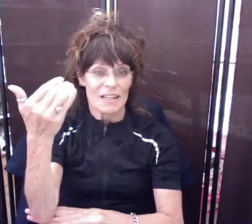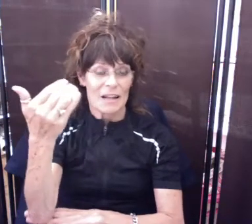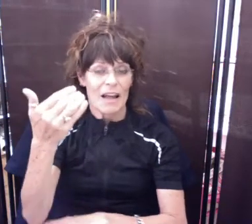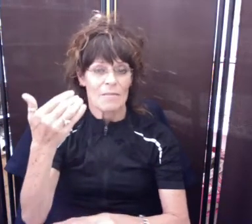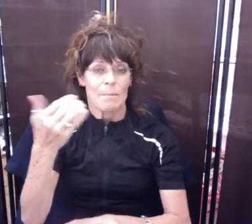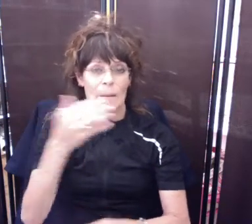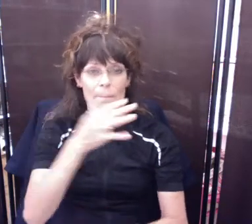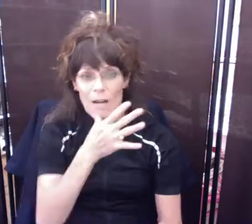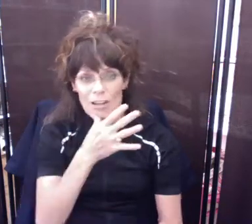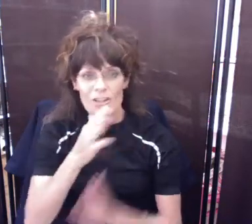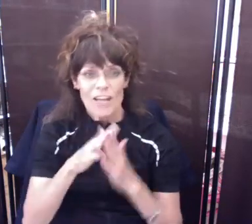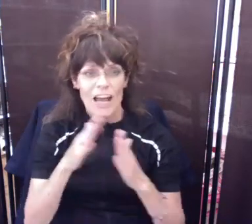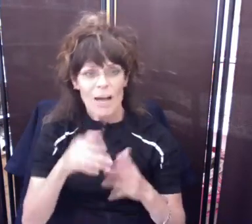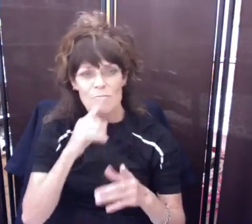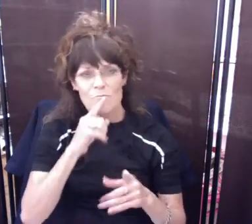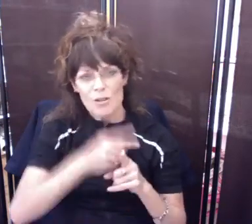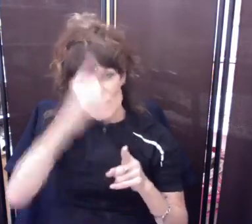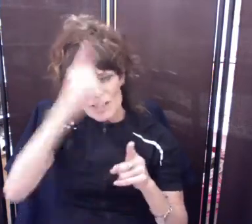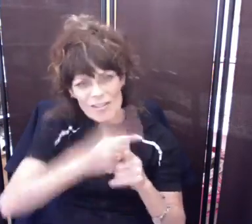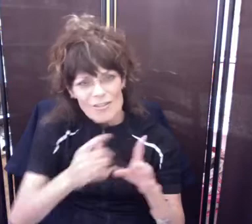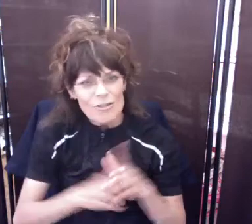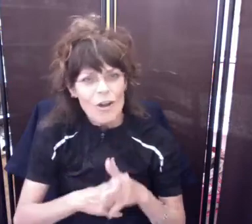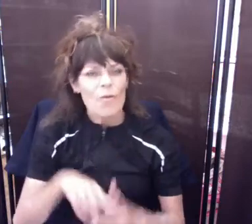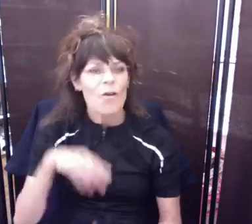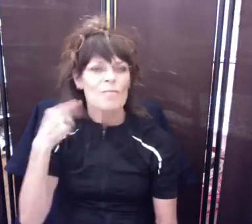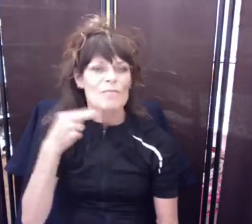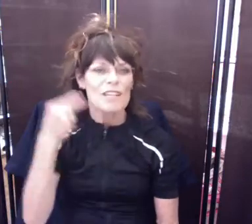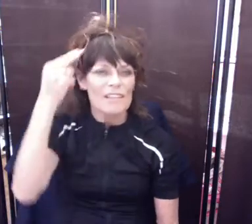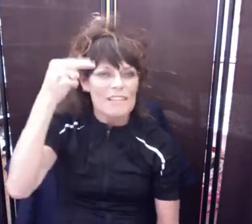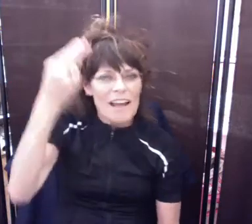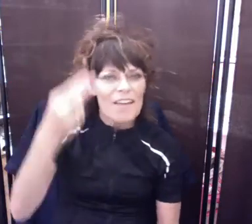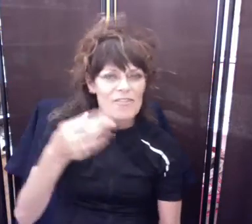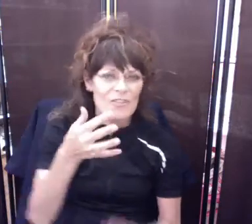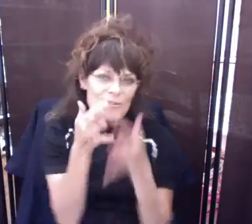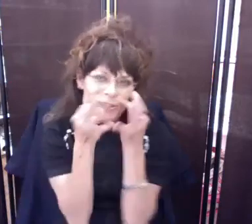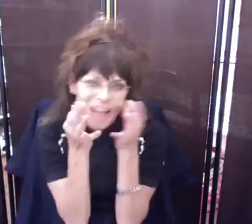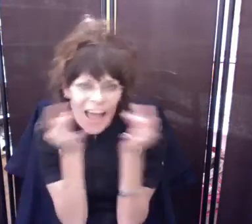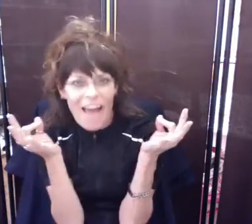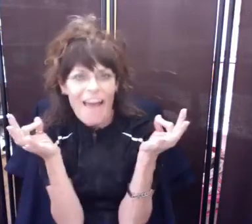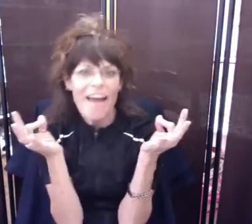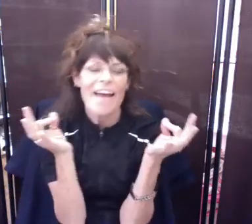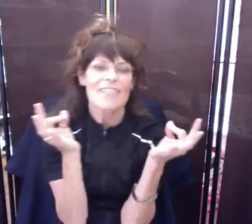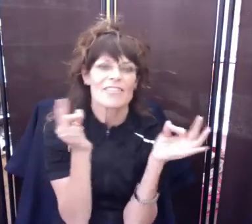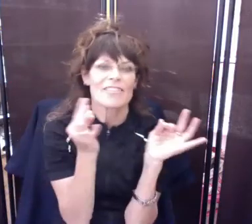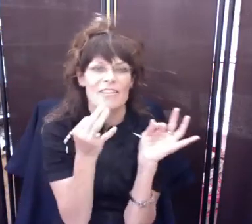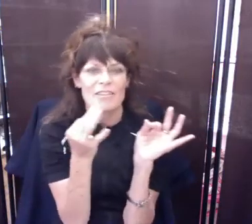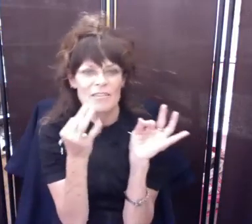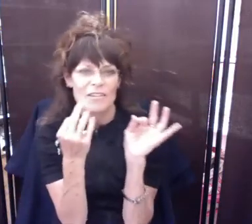brothers and sisters are there and there's nieces and nephews and there's cats and they're playing Christmas music